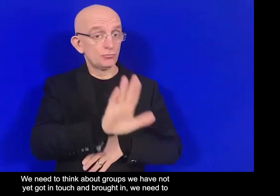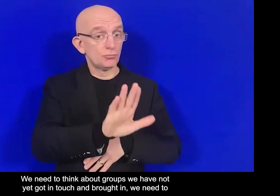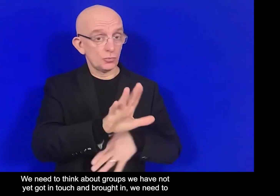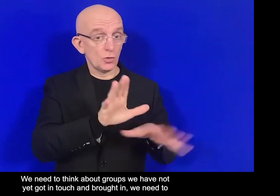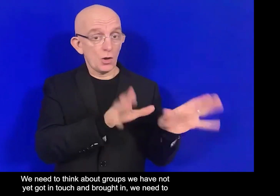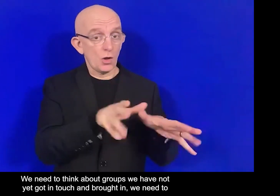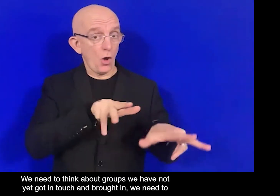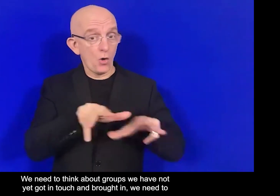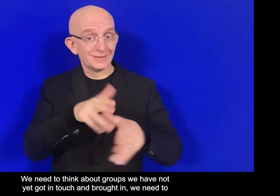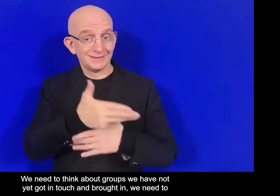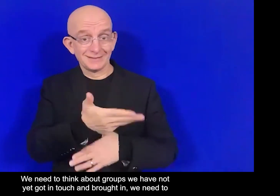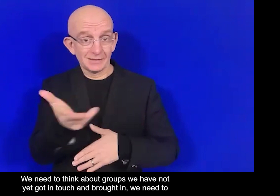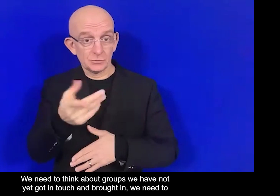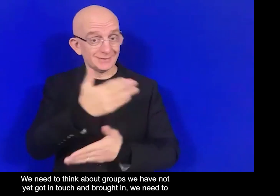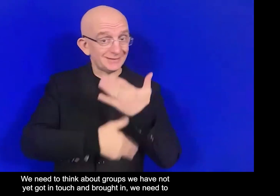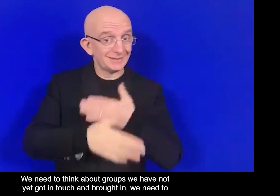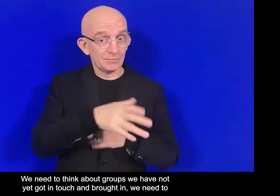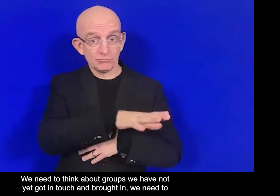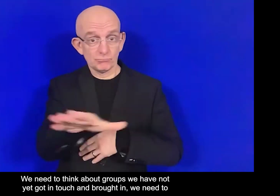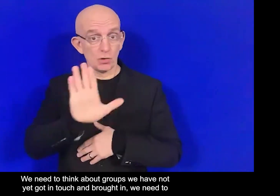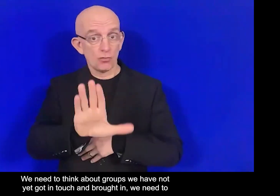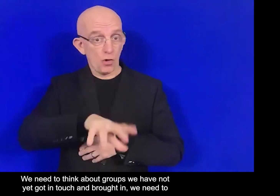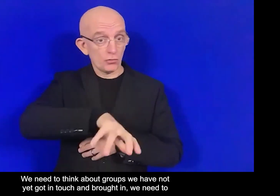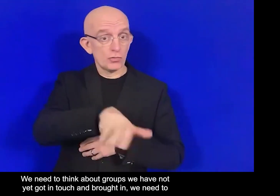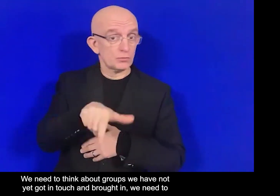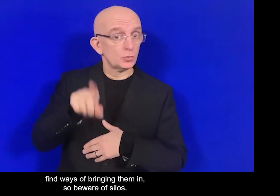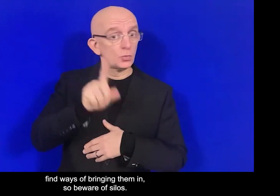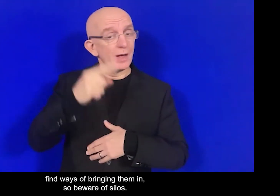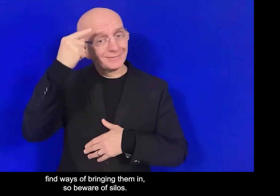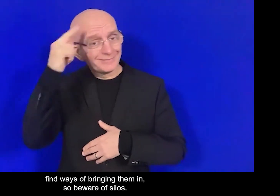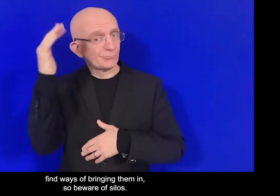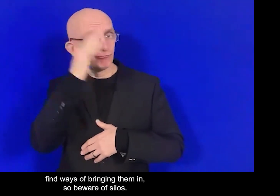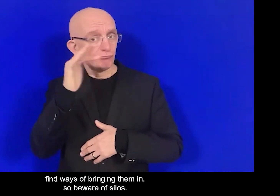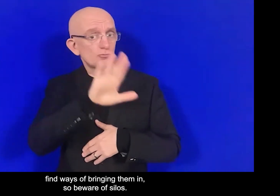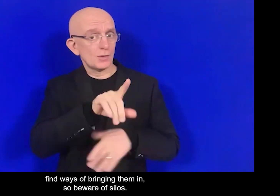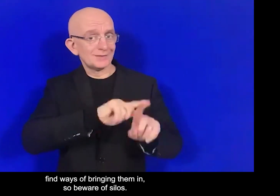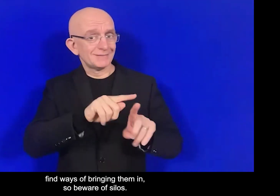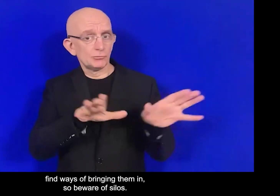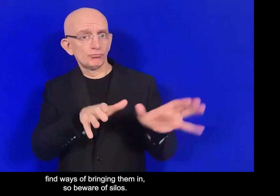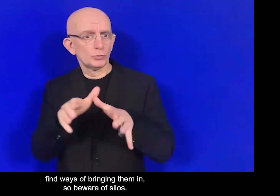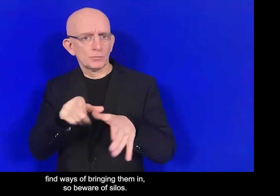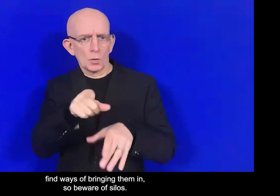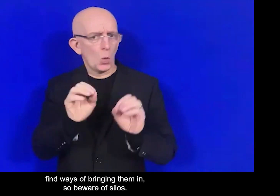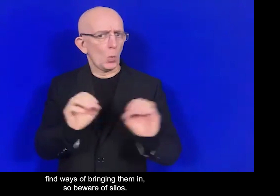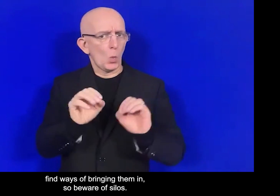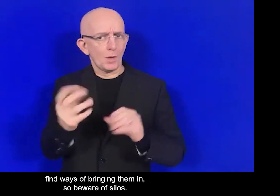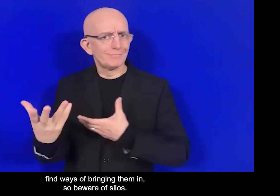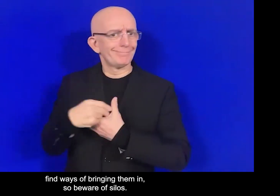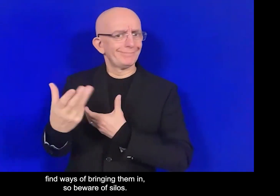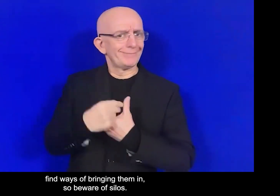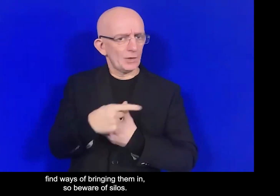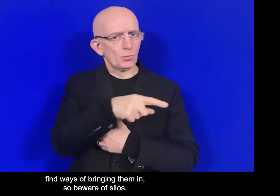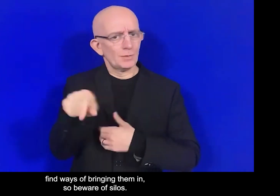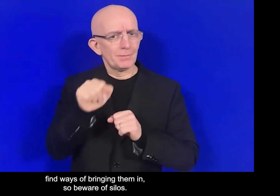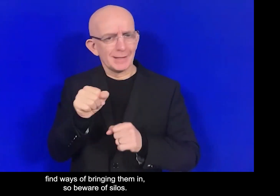need to think about the groups we haven't yet got in touch and brought in. We need to find ways of bringing them in. So beware of silos.